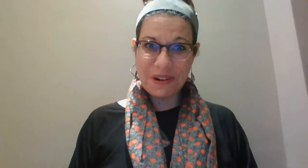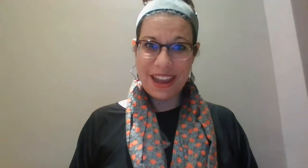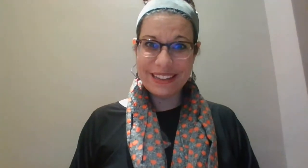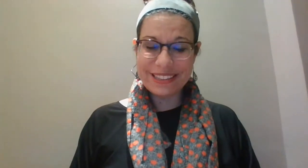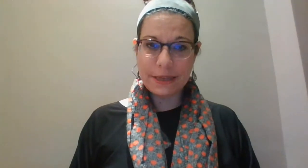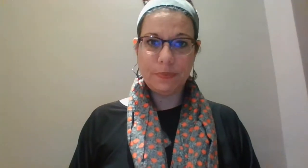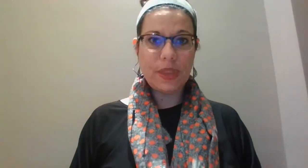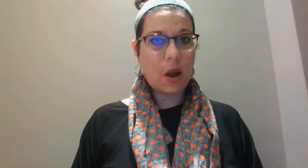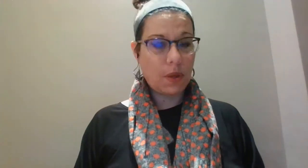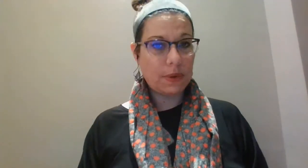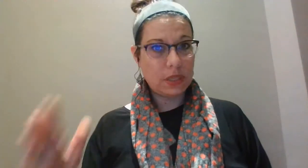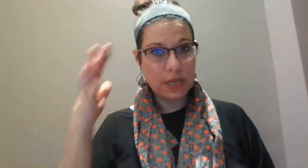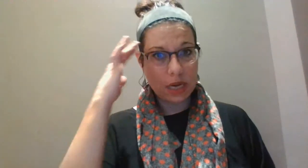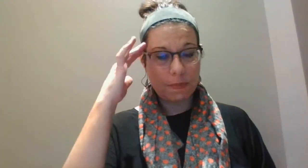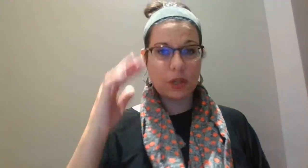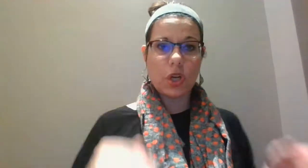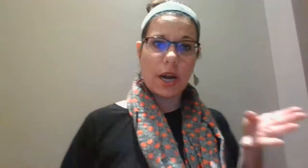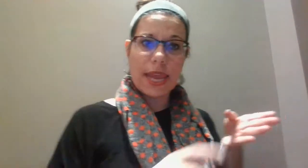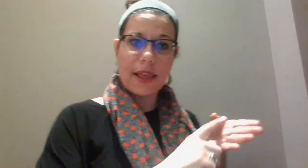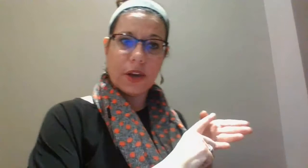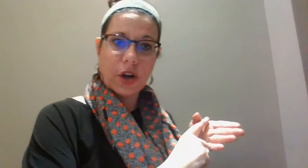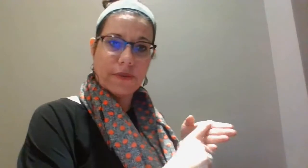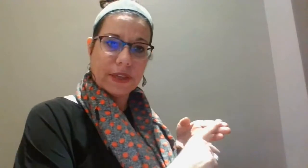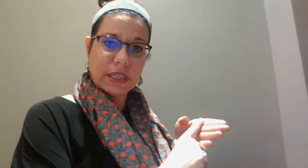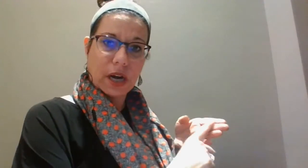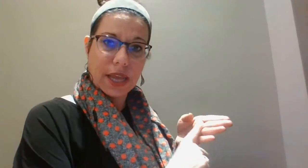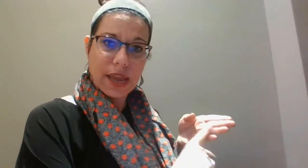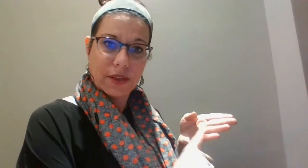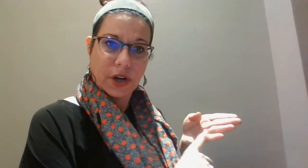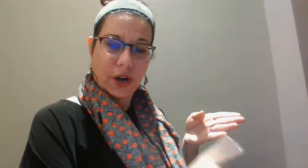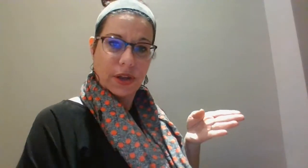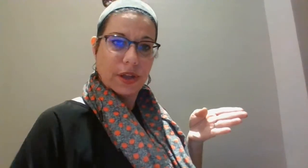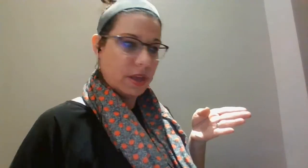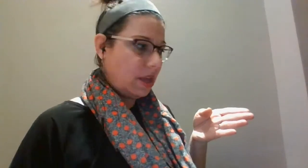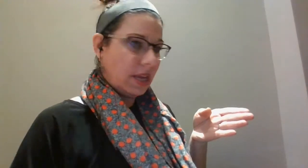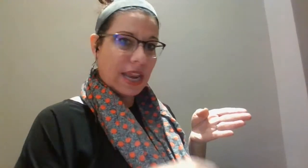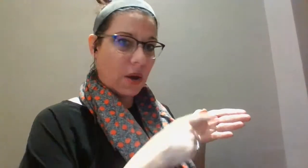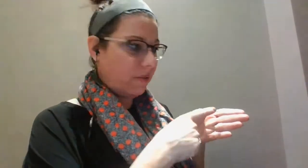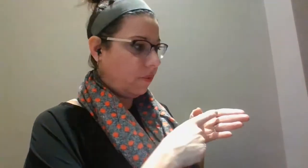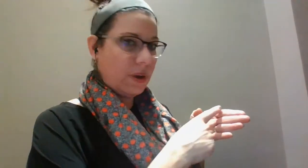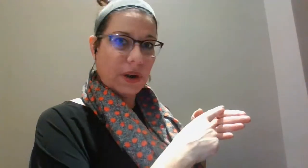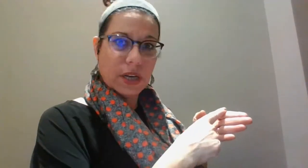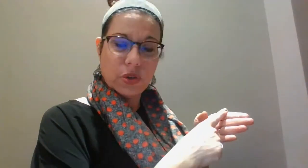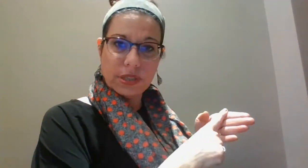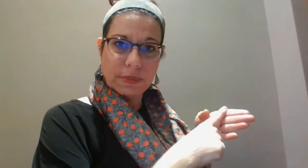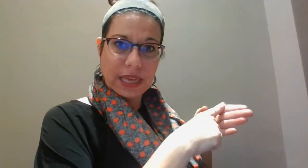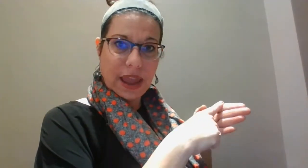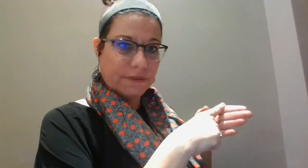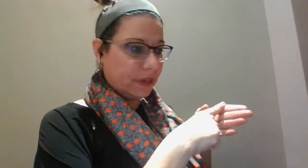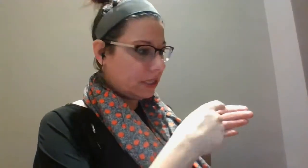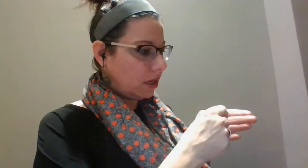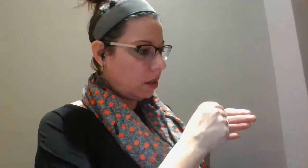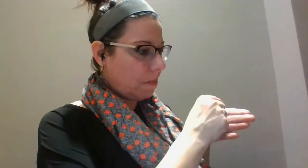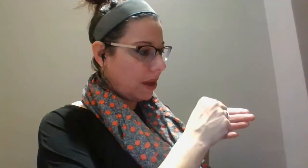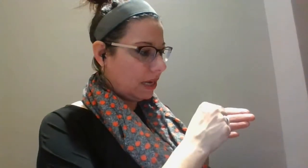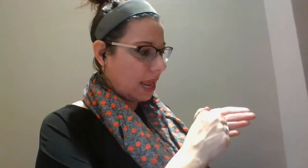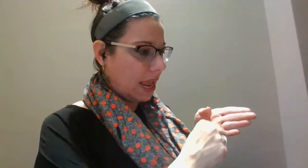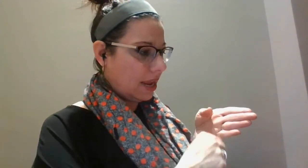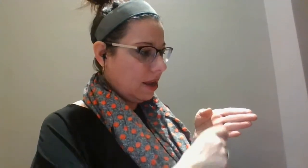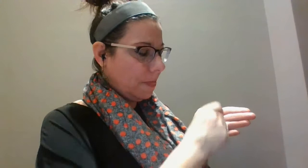Great. Now, I want you again to picture our calendar. This is our calendar. Now, if we were to do something every single Monday, then